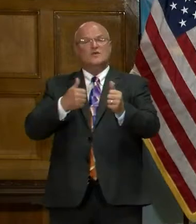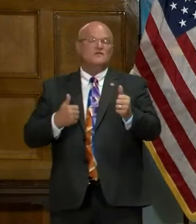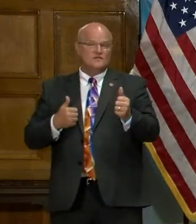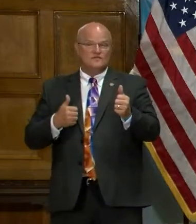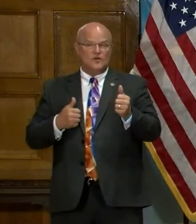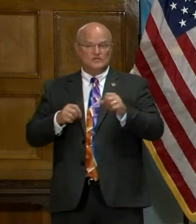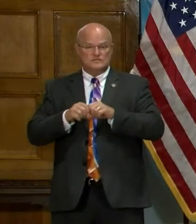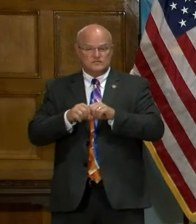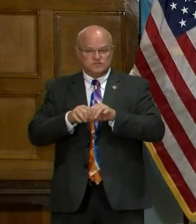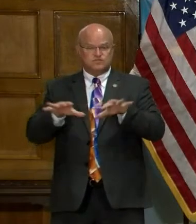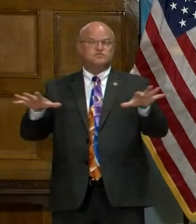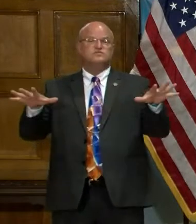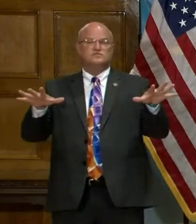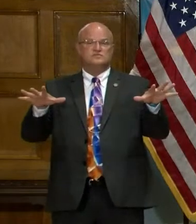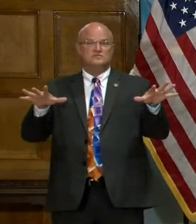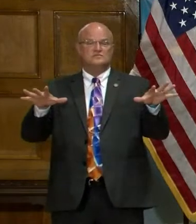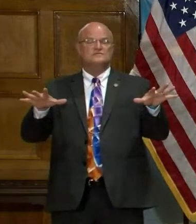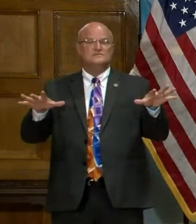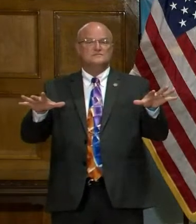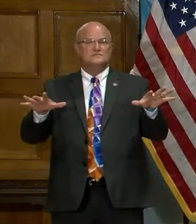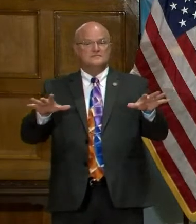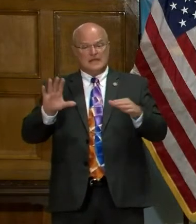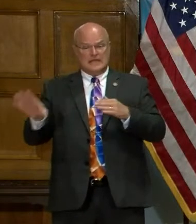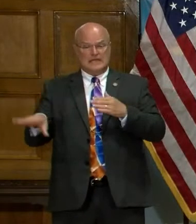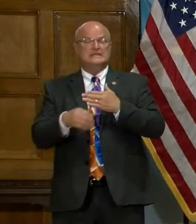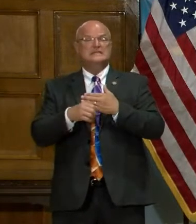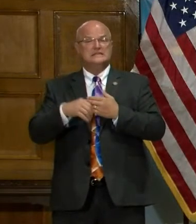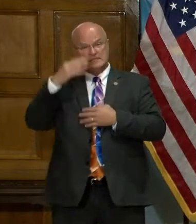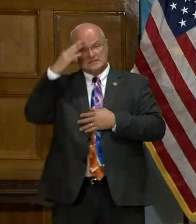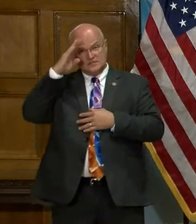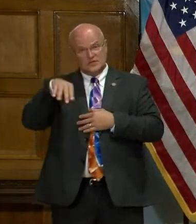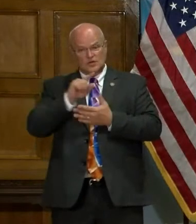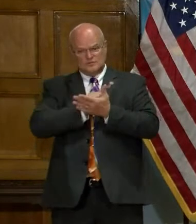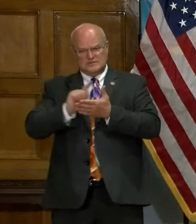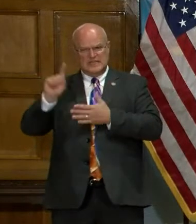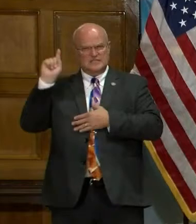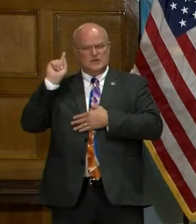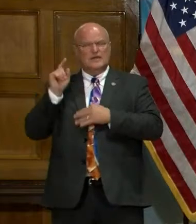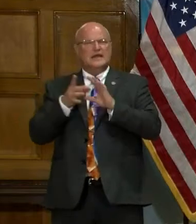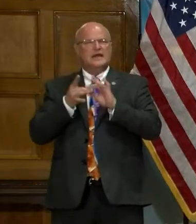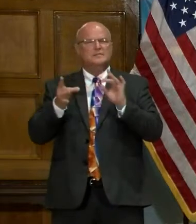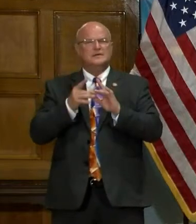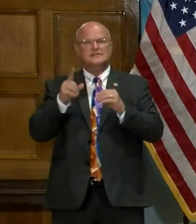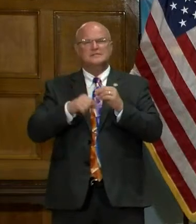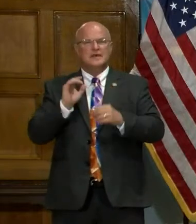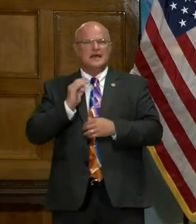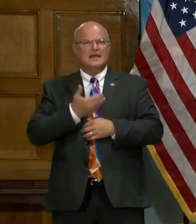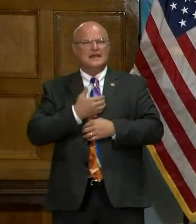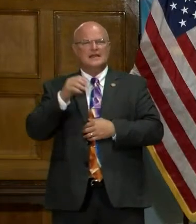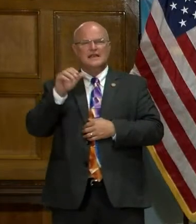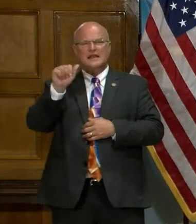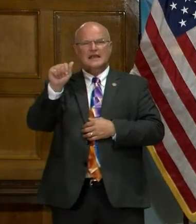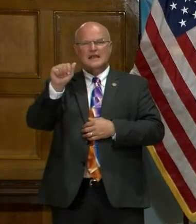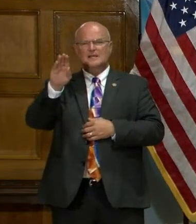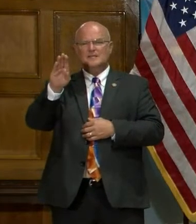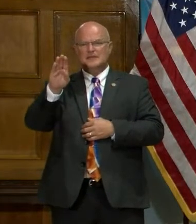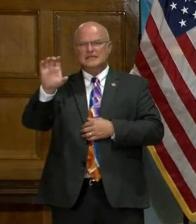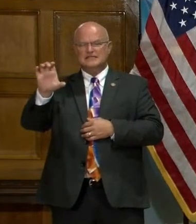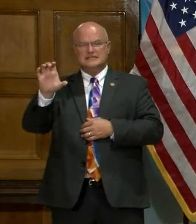avoid spreading the virus. In addition, as you know, last week I mentioned our